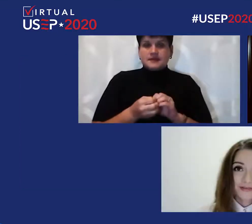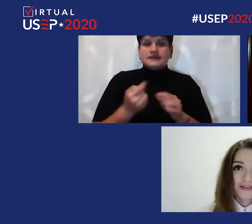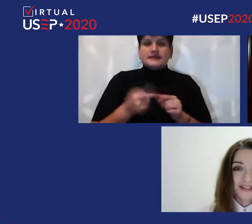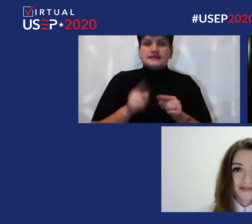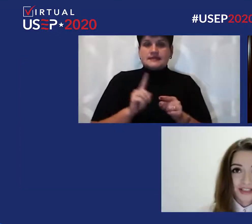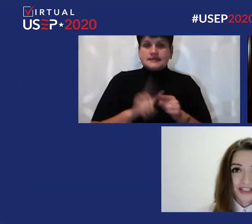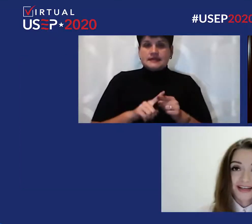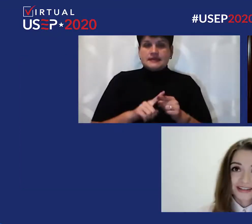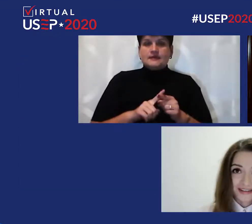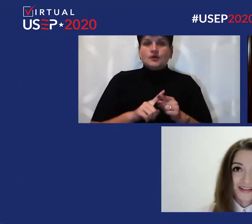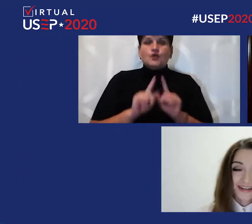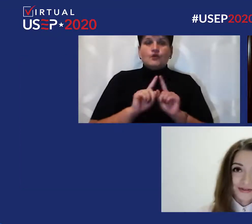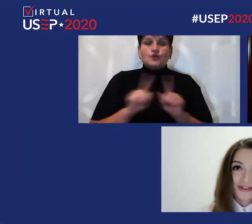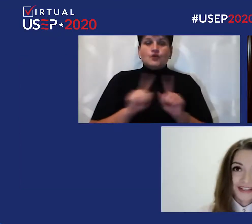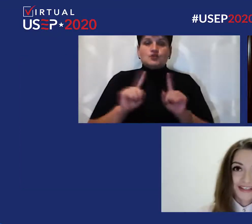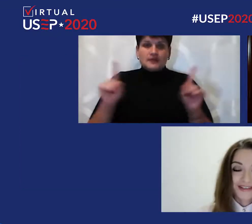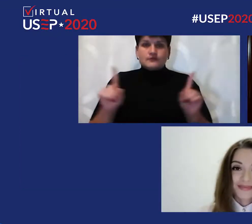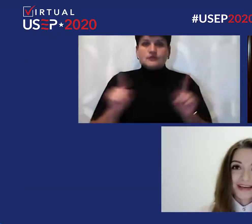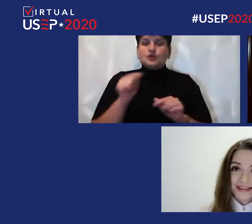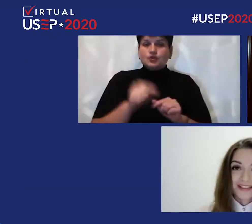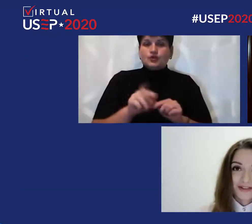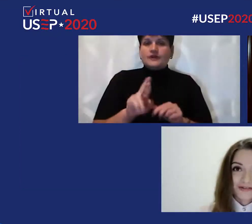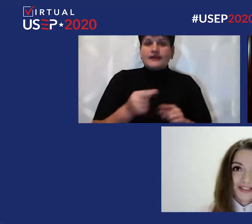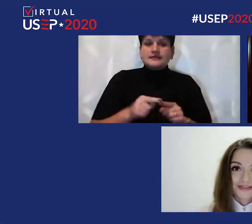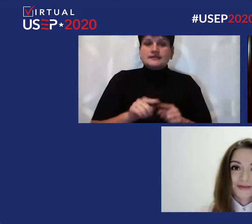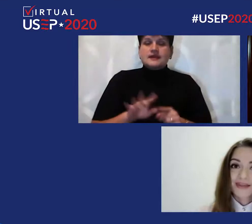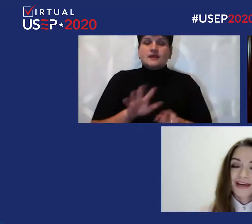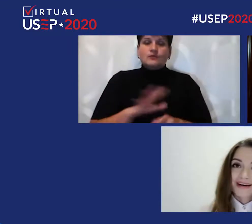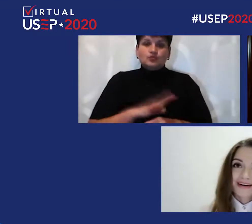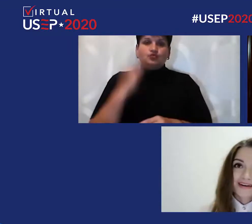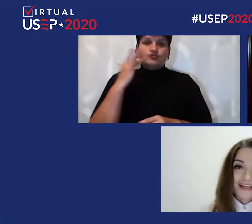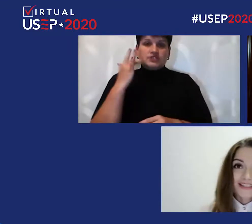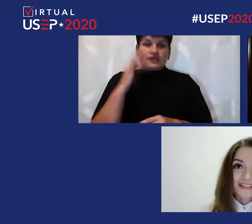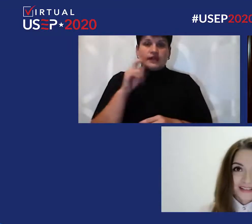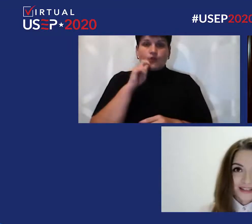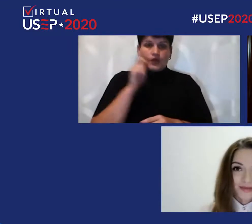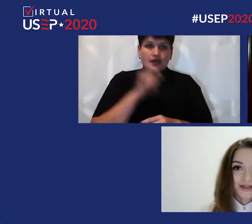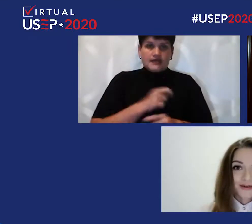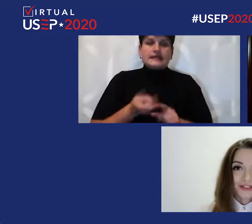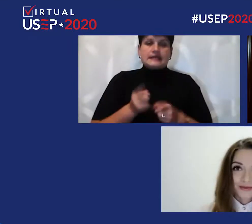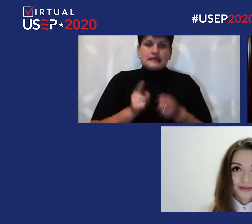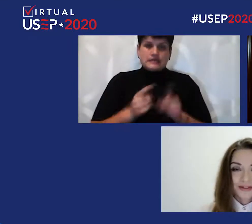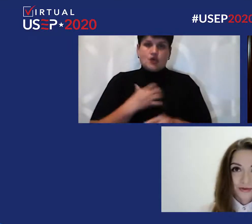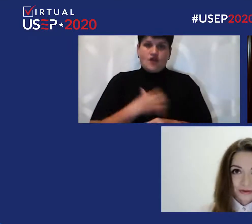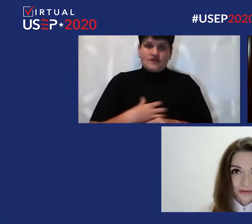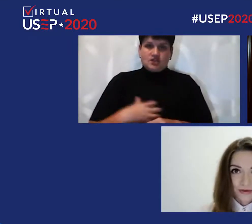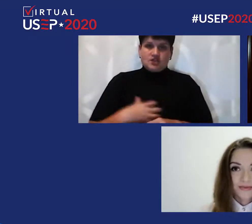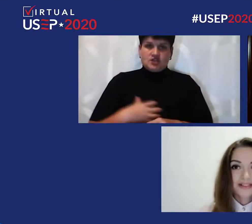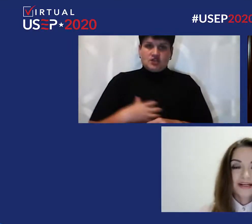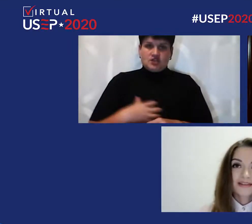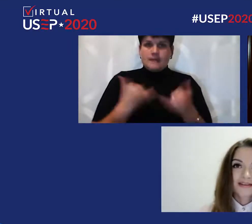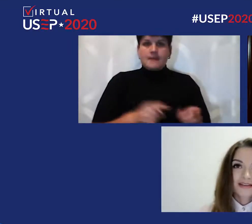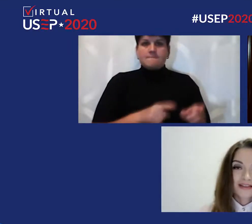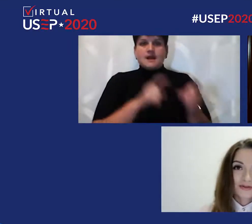on comparing how it happened in US and in Ukraine. And now we move to the second block of